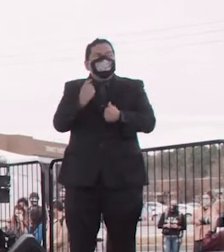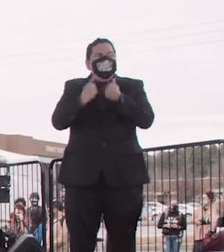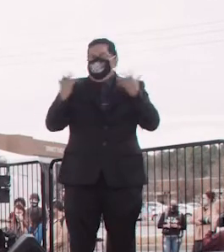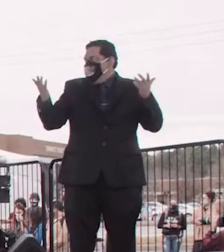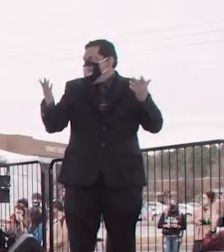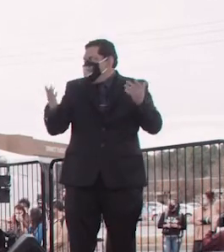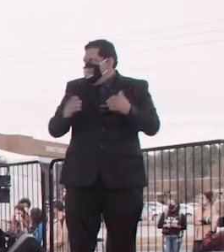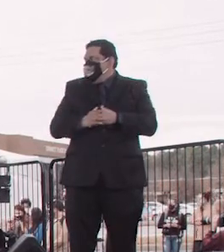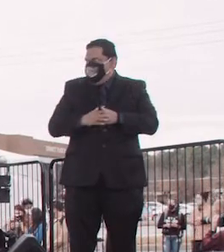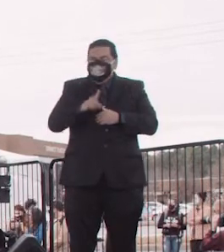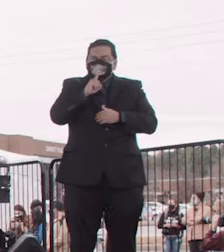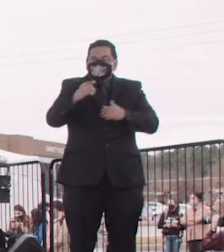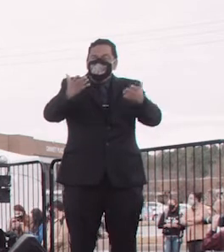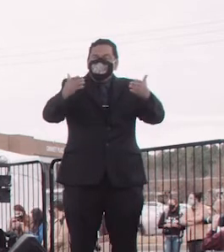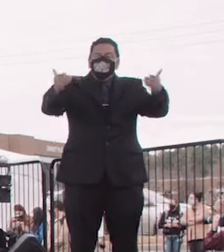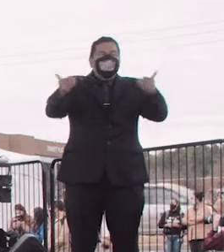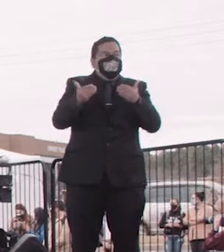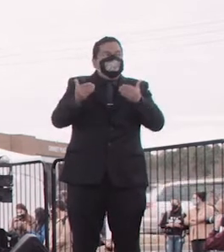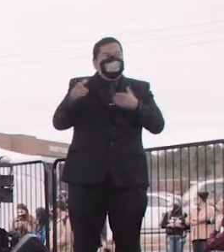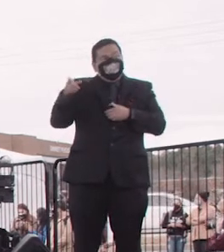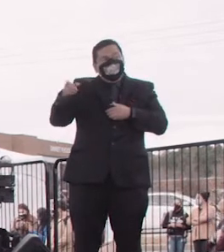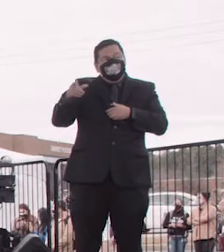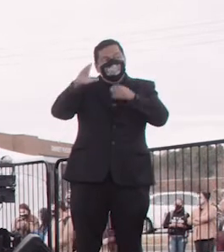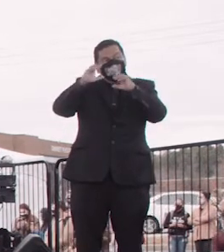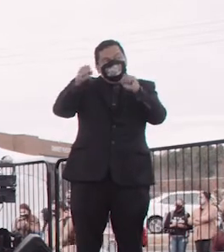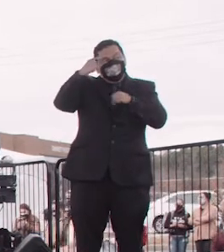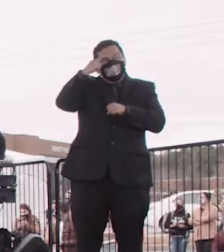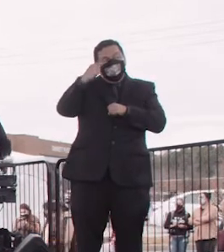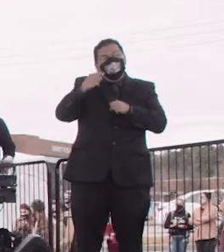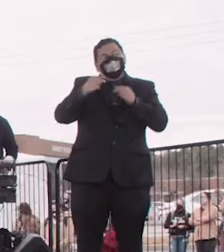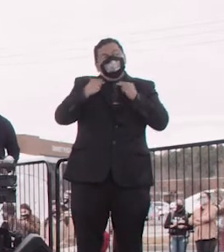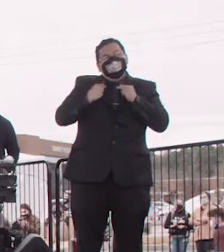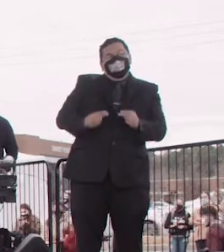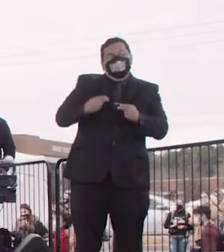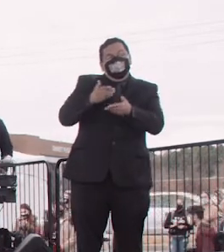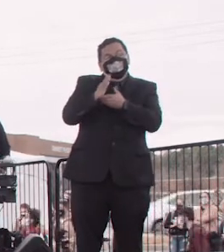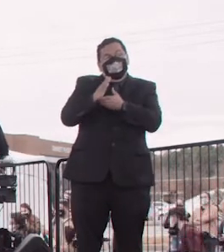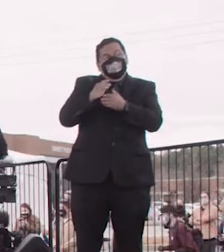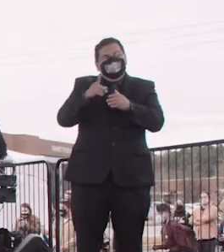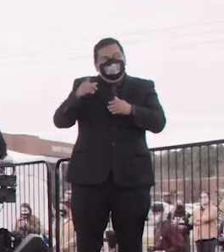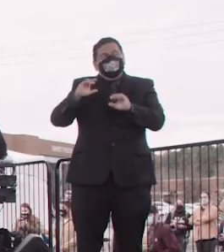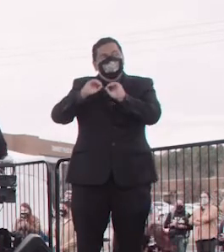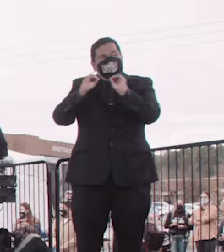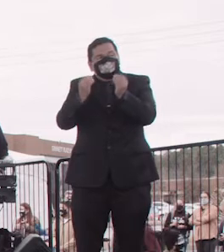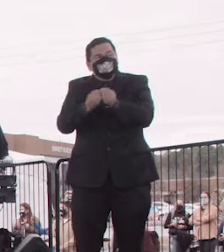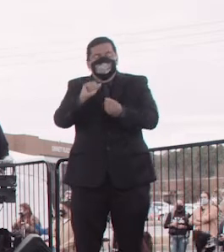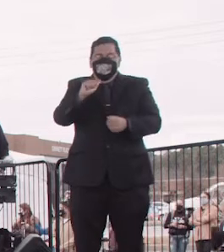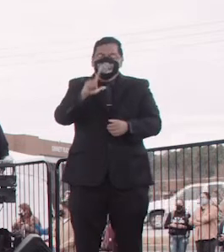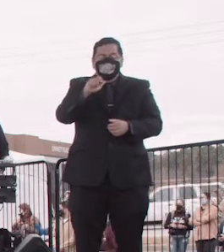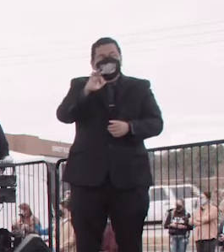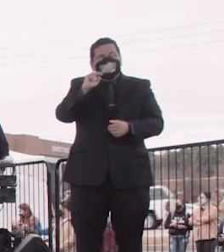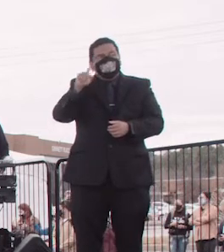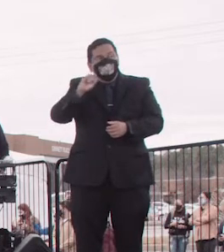grand pleasure to welcome the president of the Human Rights Campaign, Alphonso David, coming all the